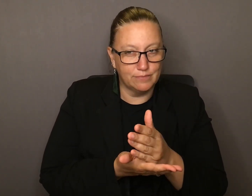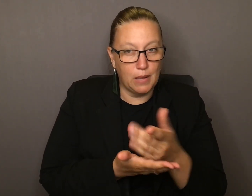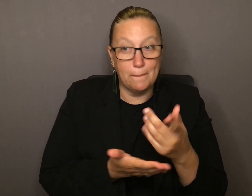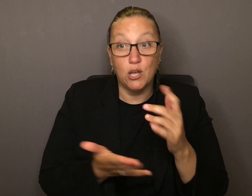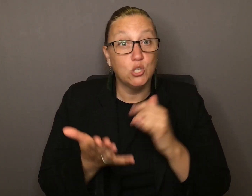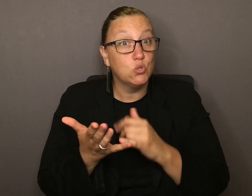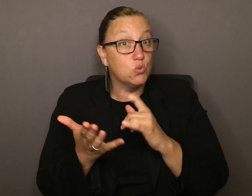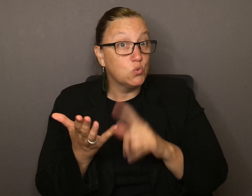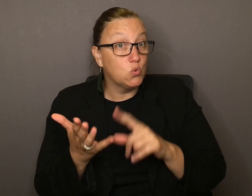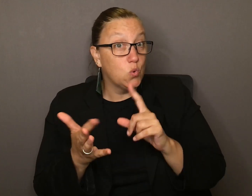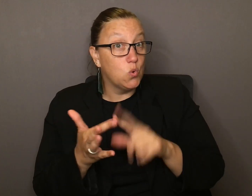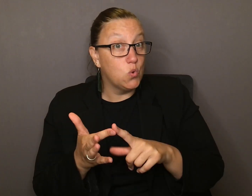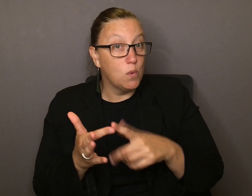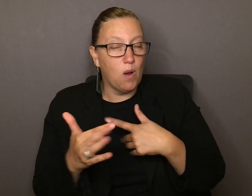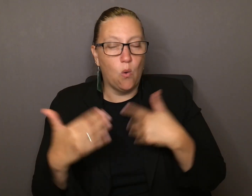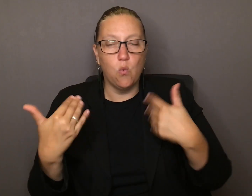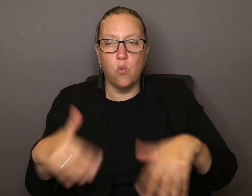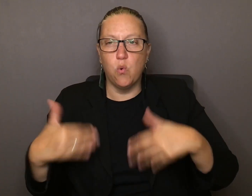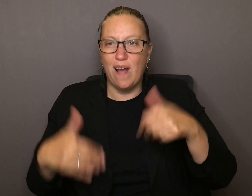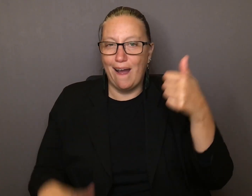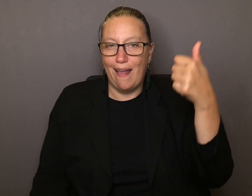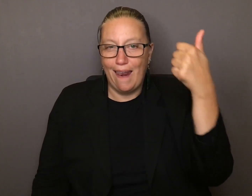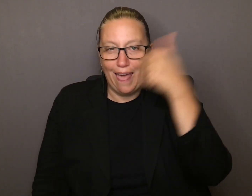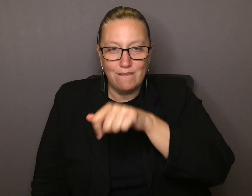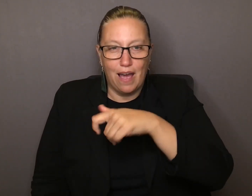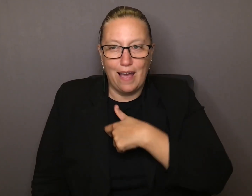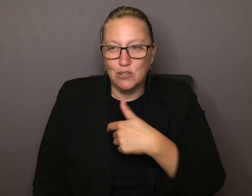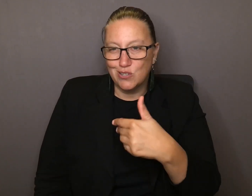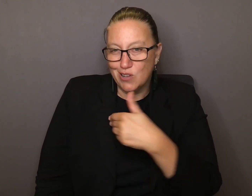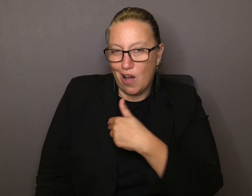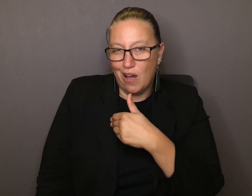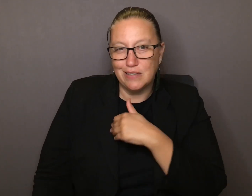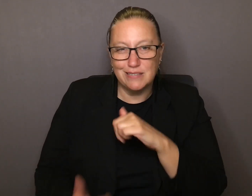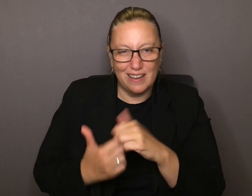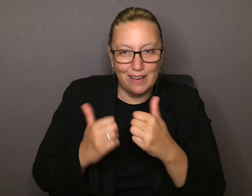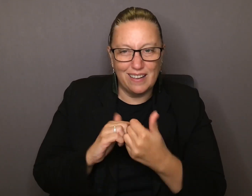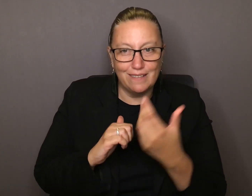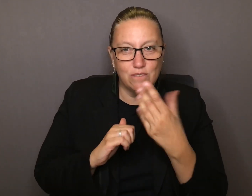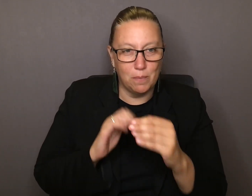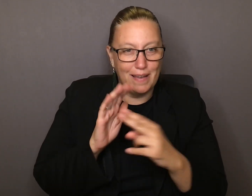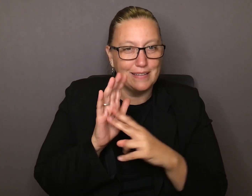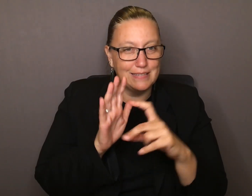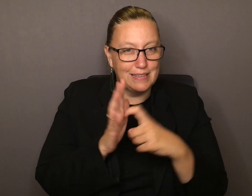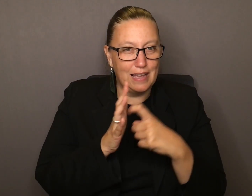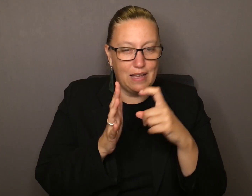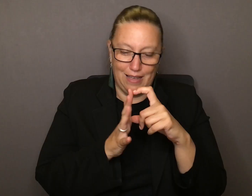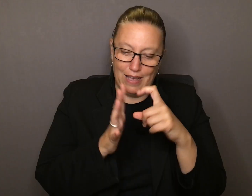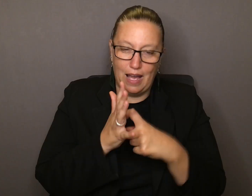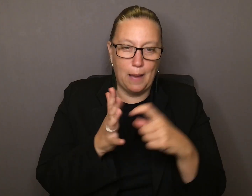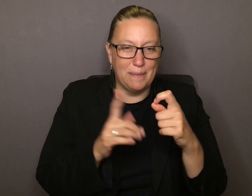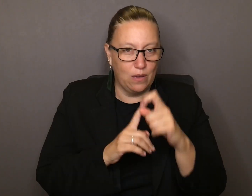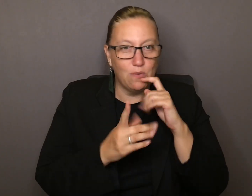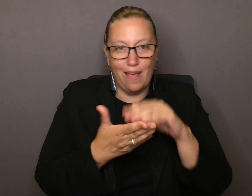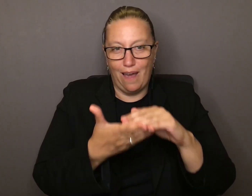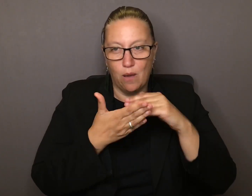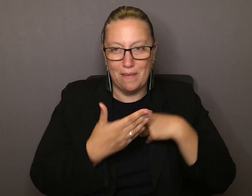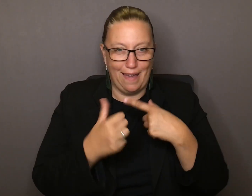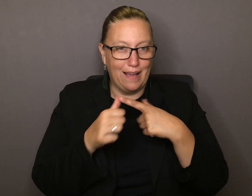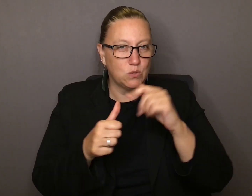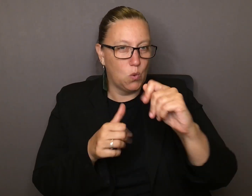clever and kind colleague from the NDRP, will help me address questions and comments as we go. So, without